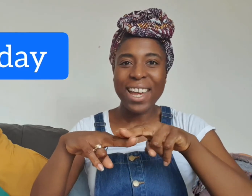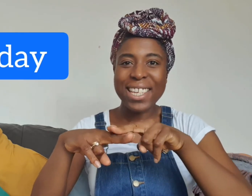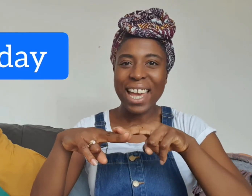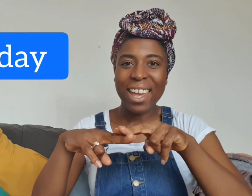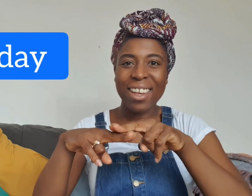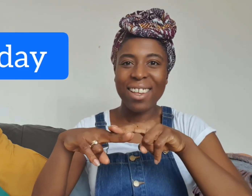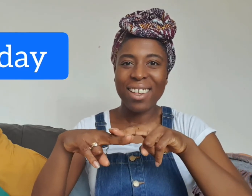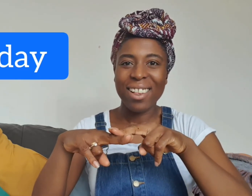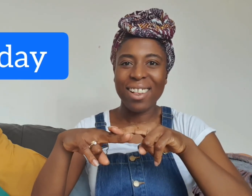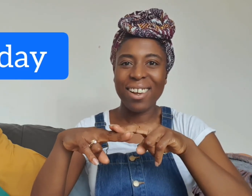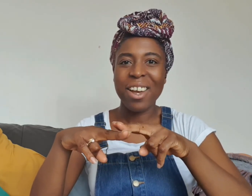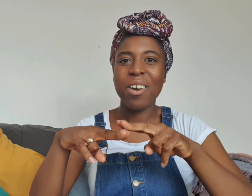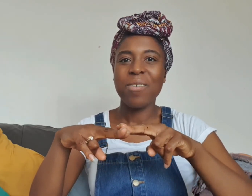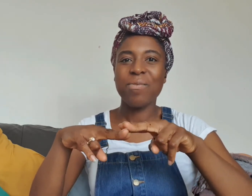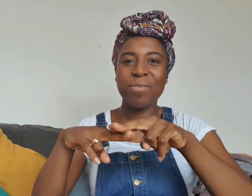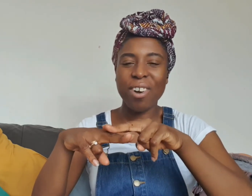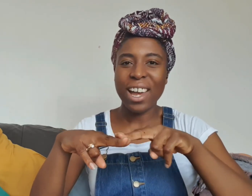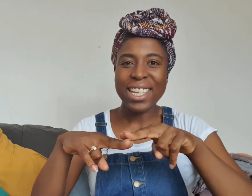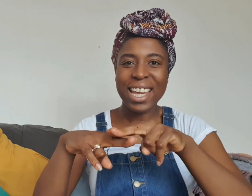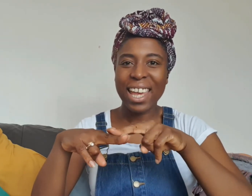Friday. Friday.